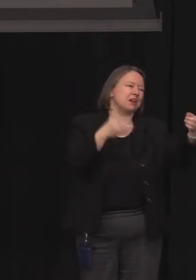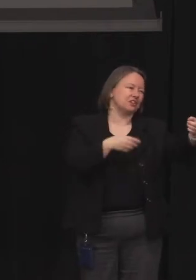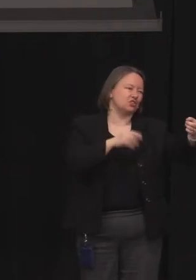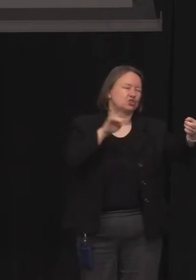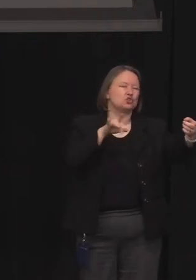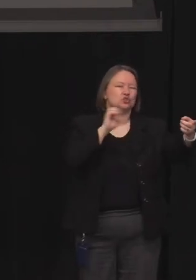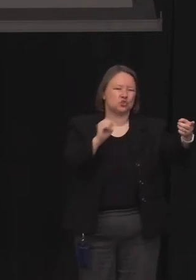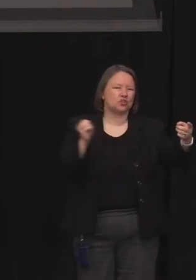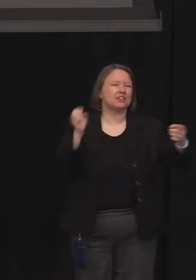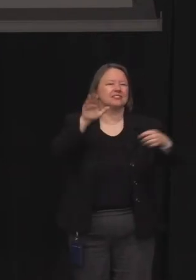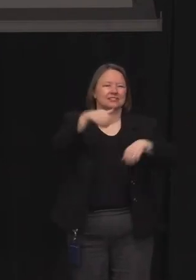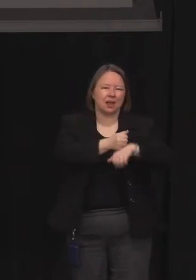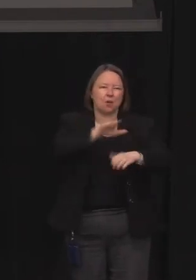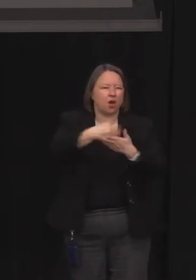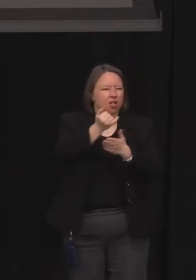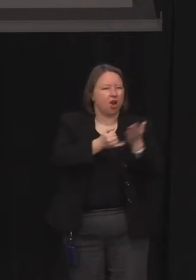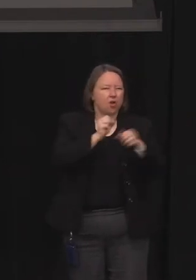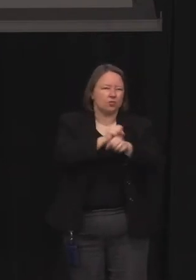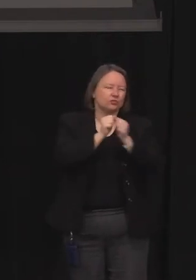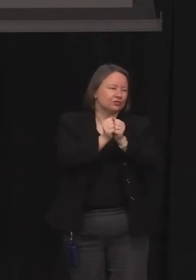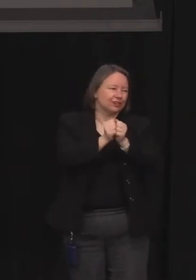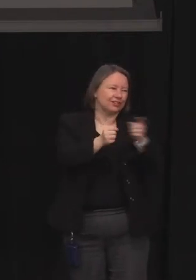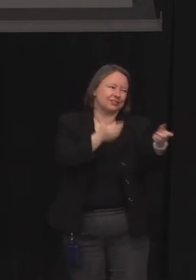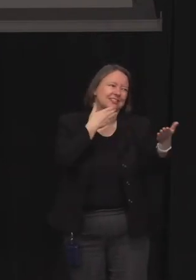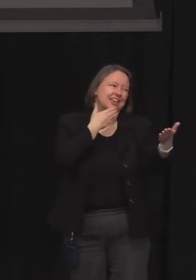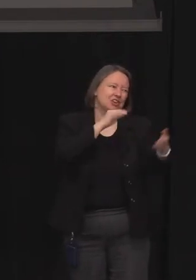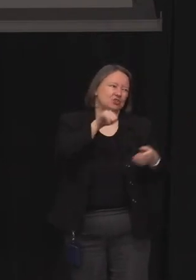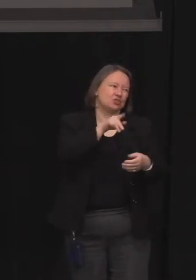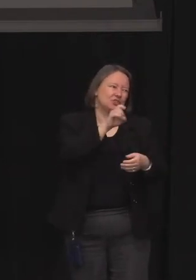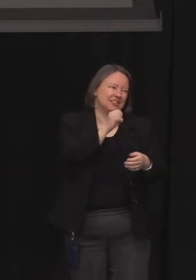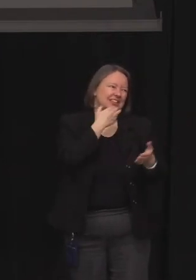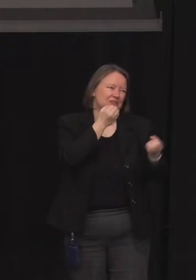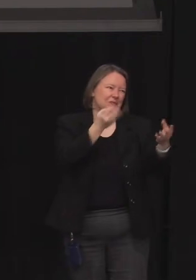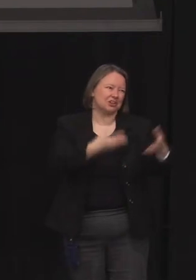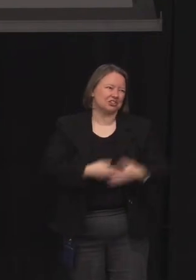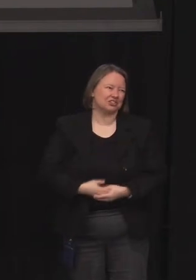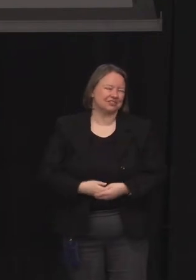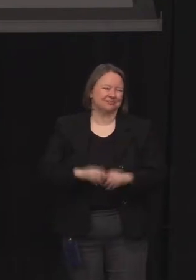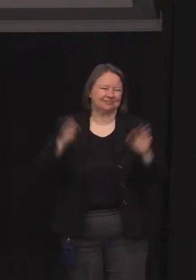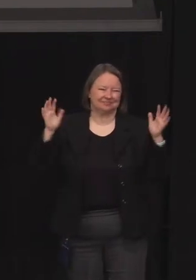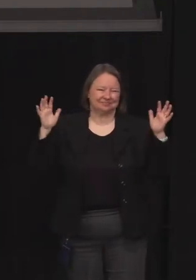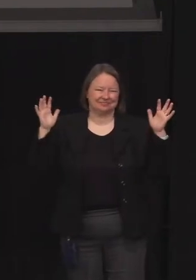put all that together with our students. So thank you, Julie. Thank you so much for that.